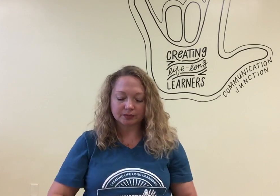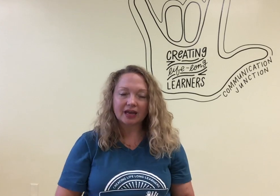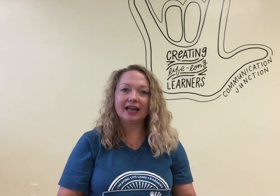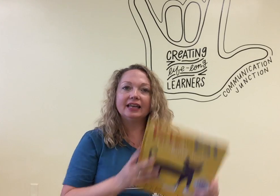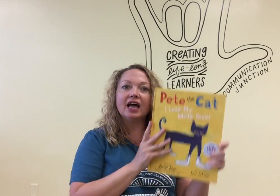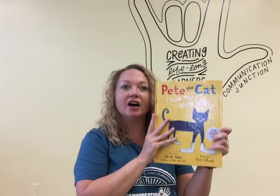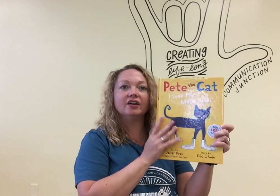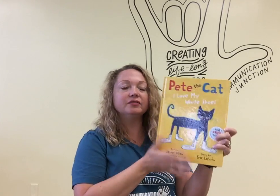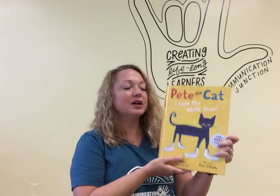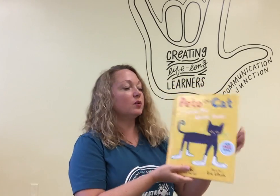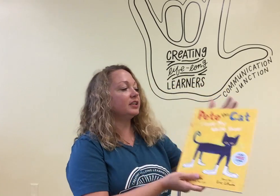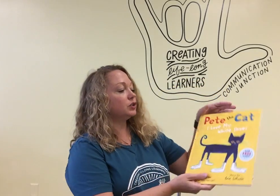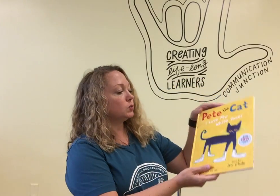I love my white shoes.